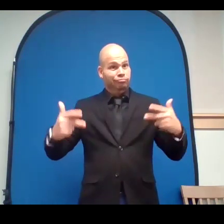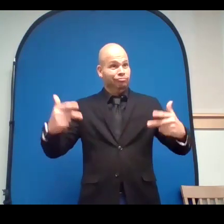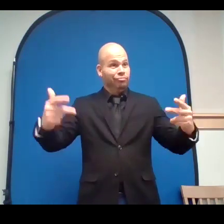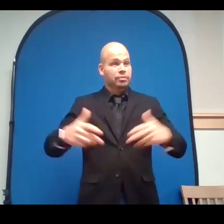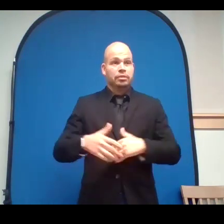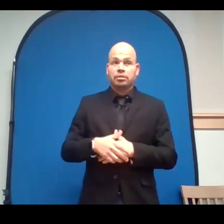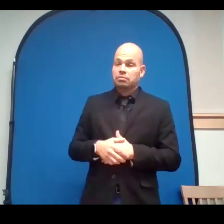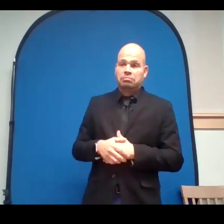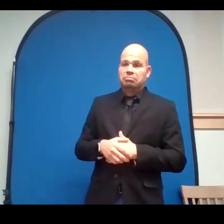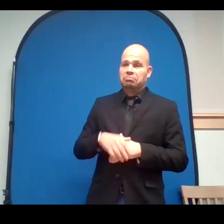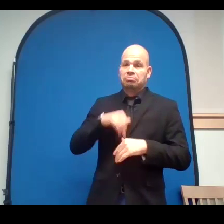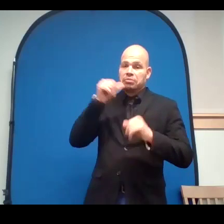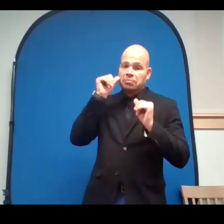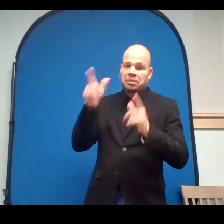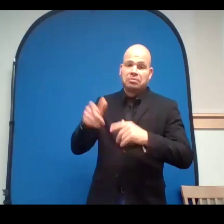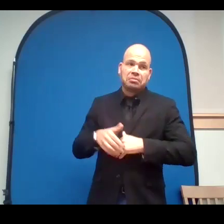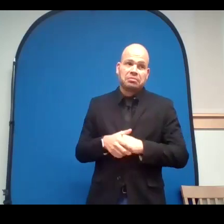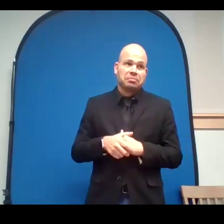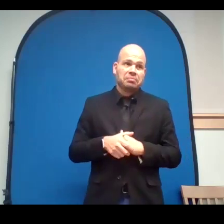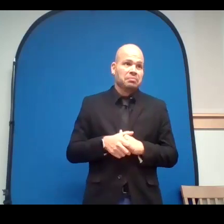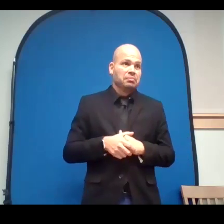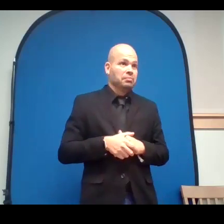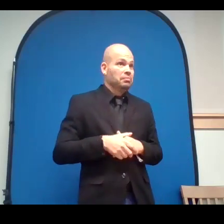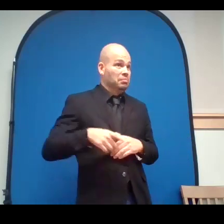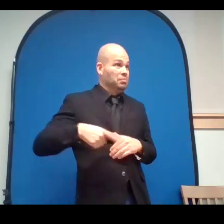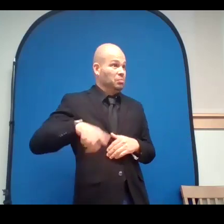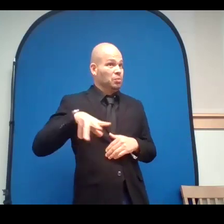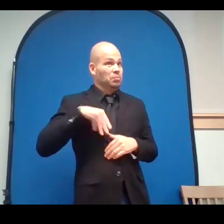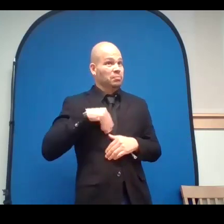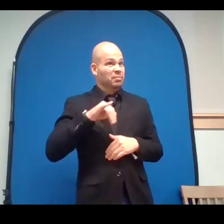You took the threat seriously. Yes, sir.